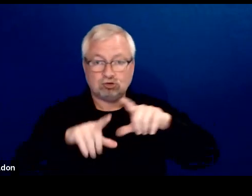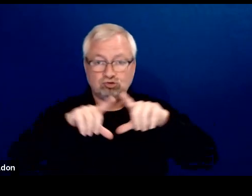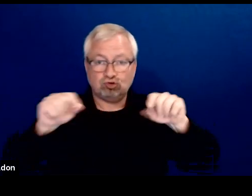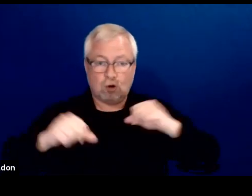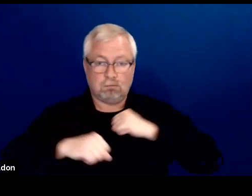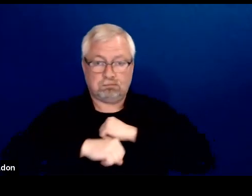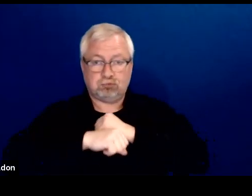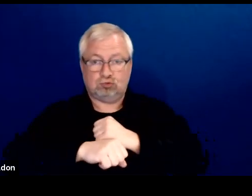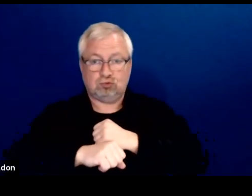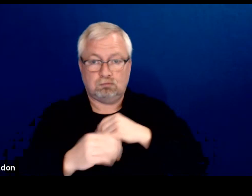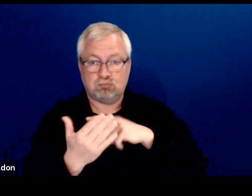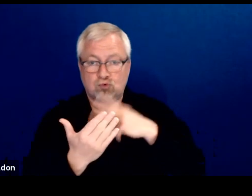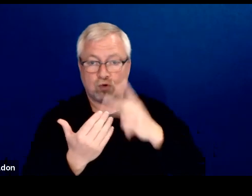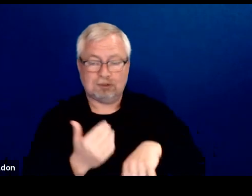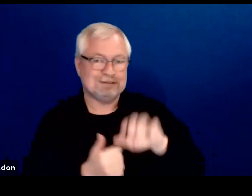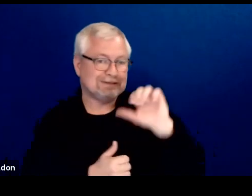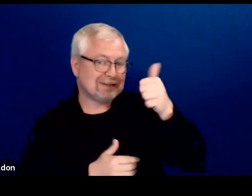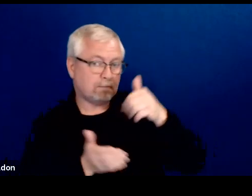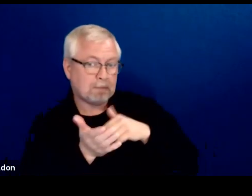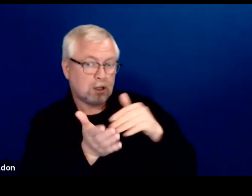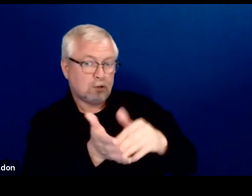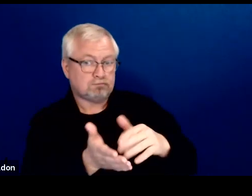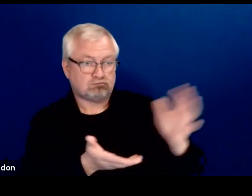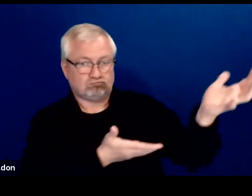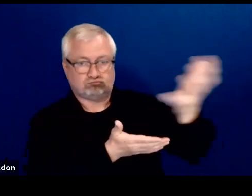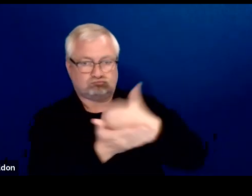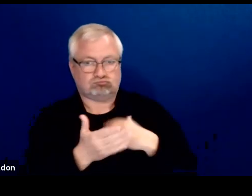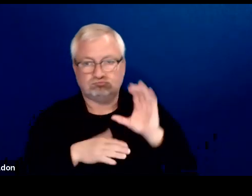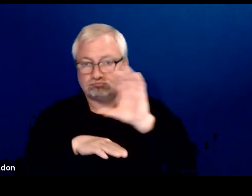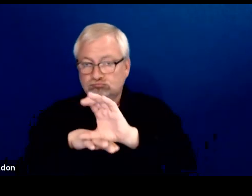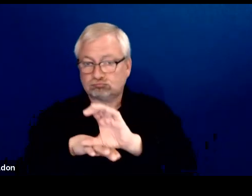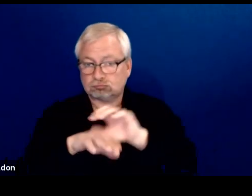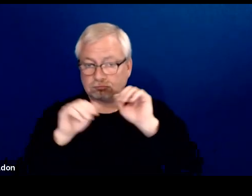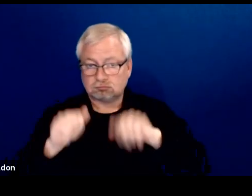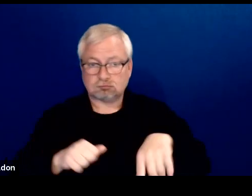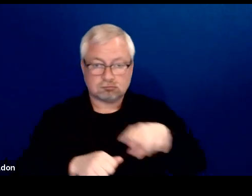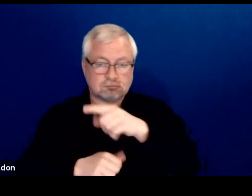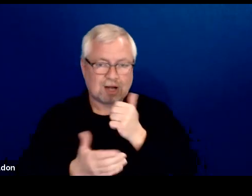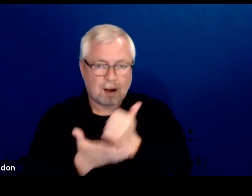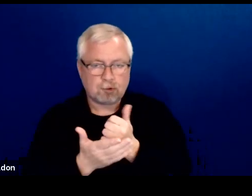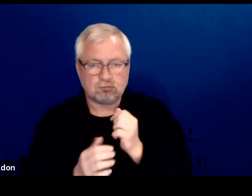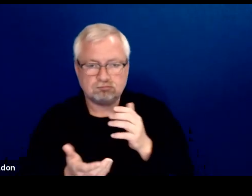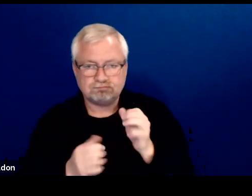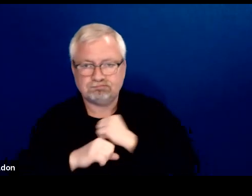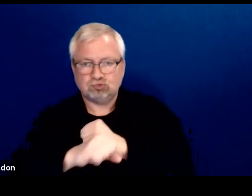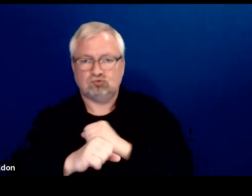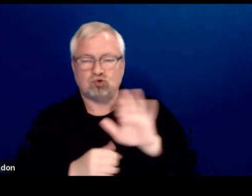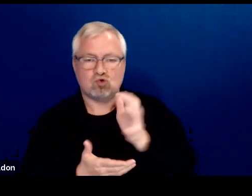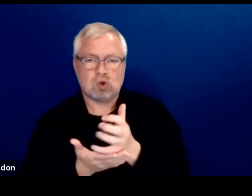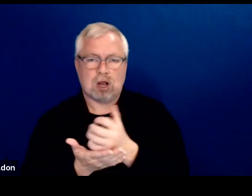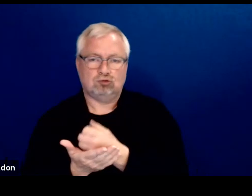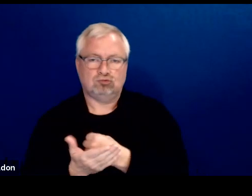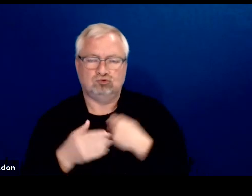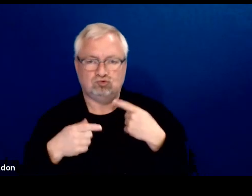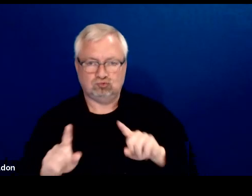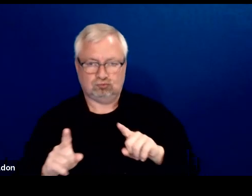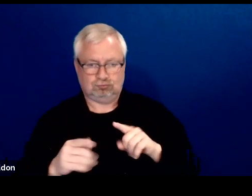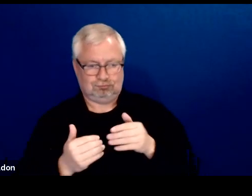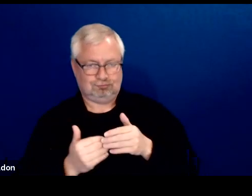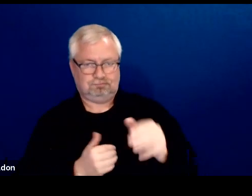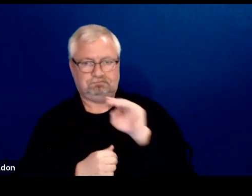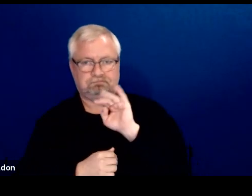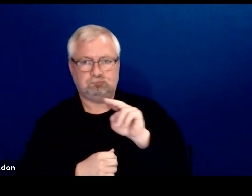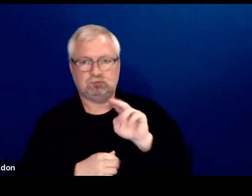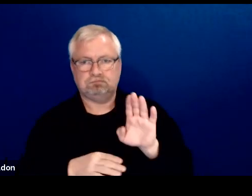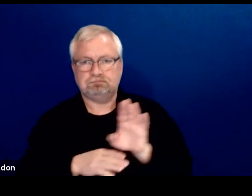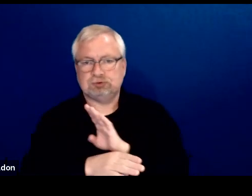jobs and wages of workers during this difficult period of time for Minnesota businesses. Our small business assistance programs in the state have begun